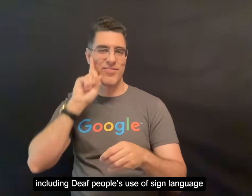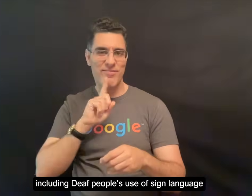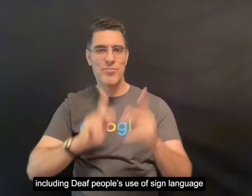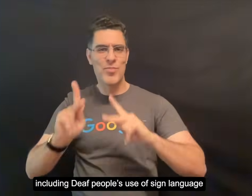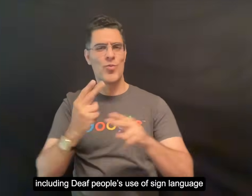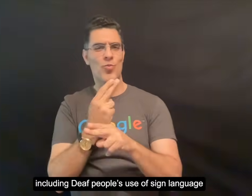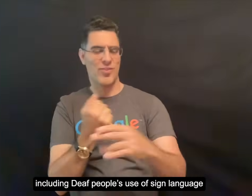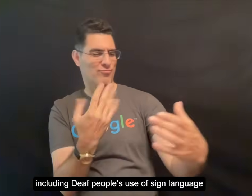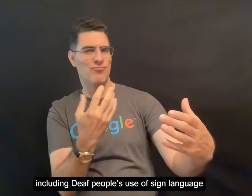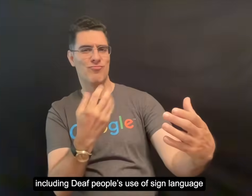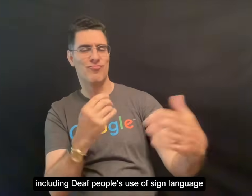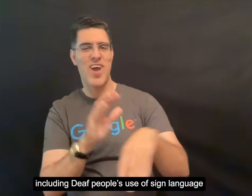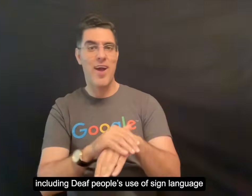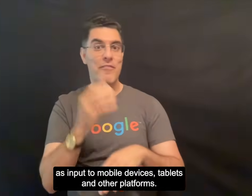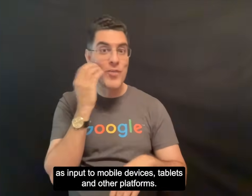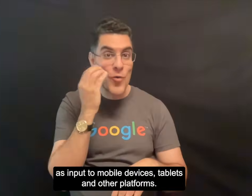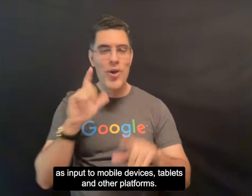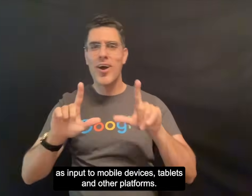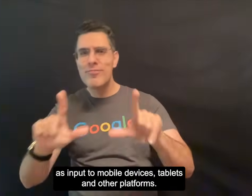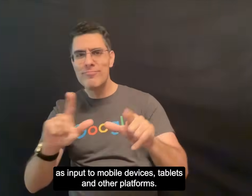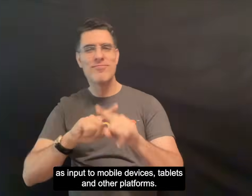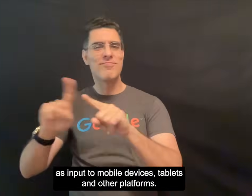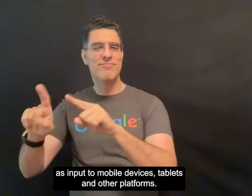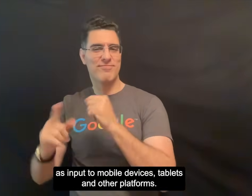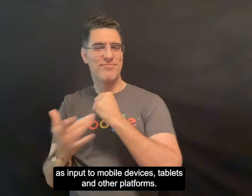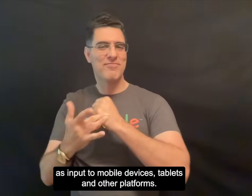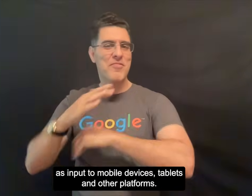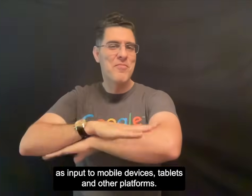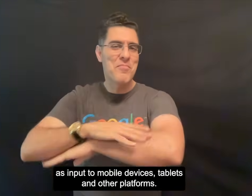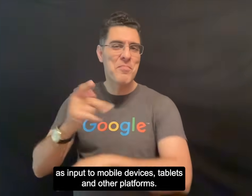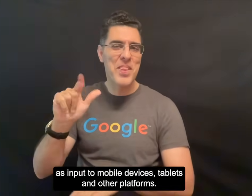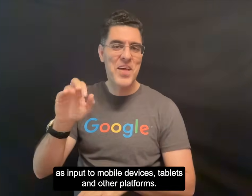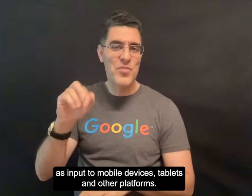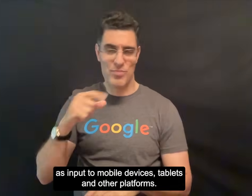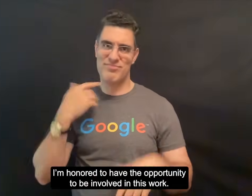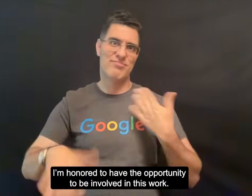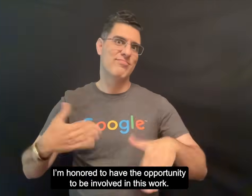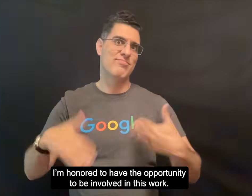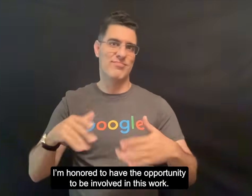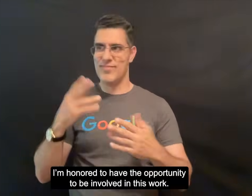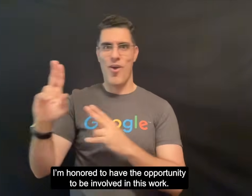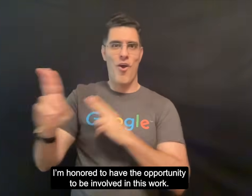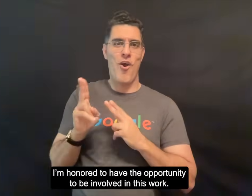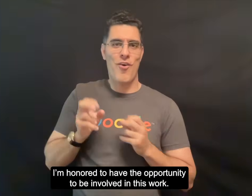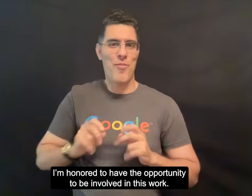people's use of sign language as input to mobile devices, tablets, and other platforms. I'm honored to have this